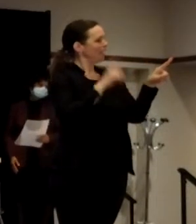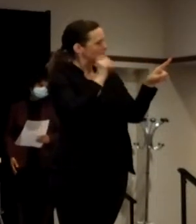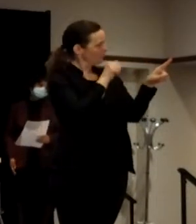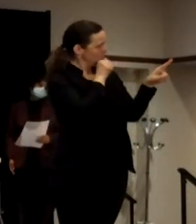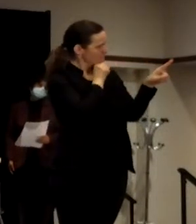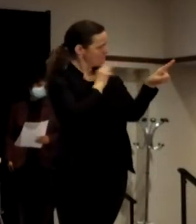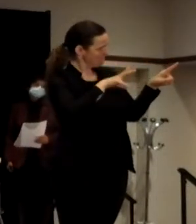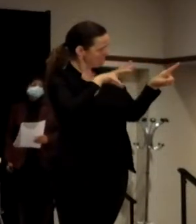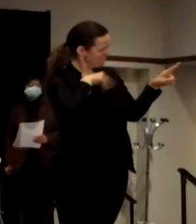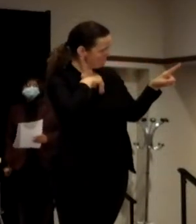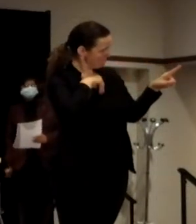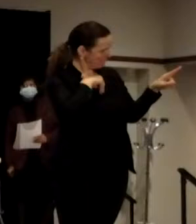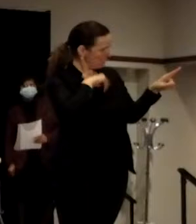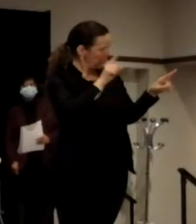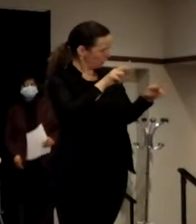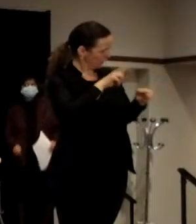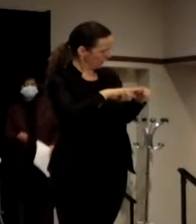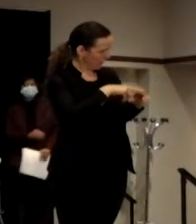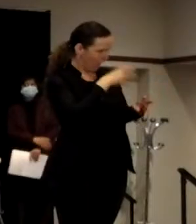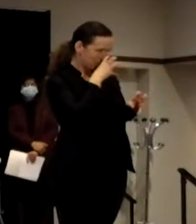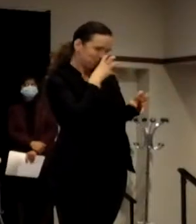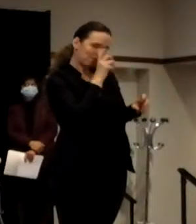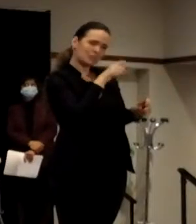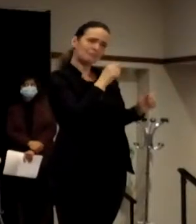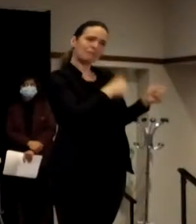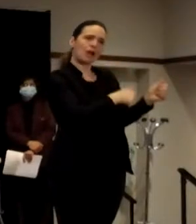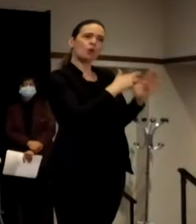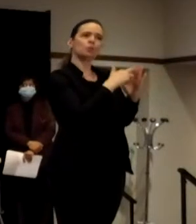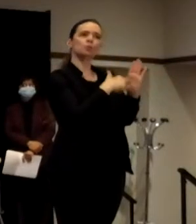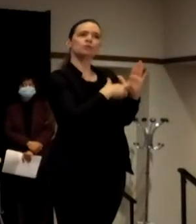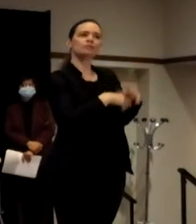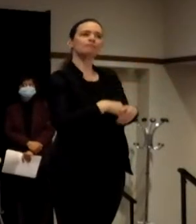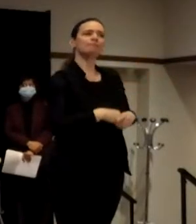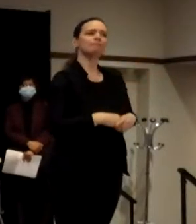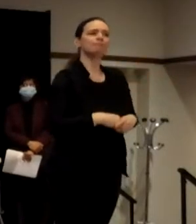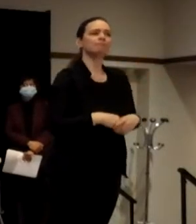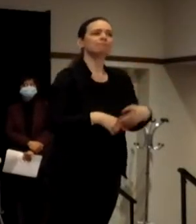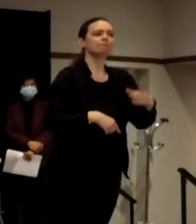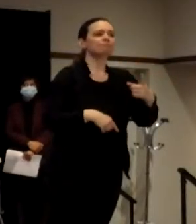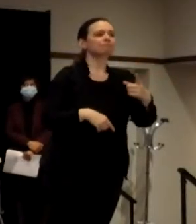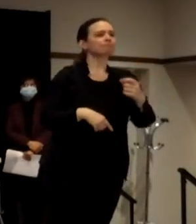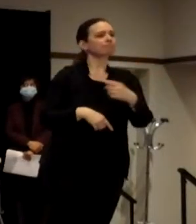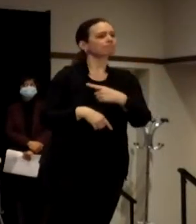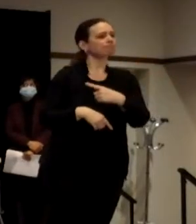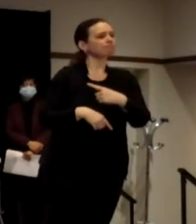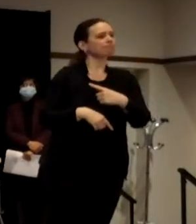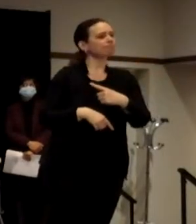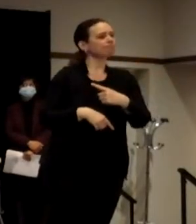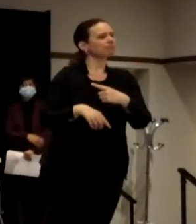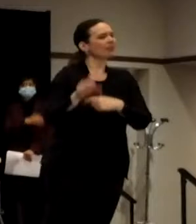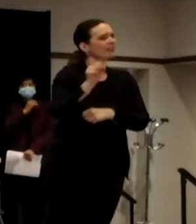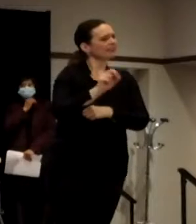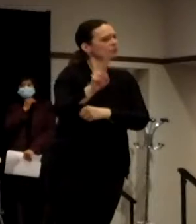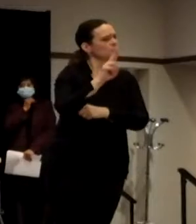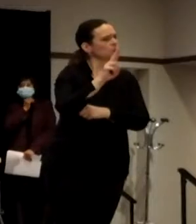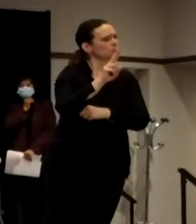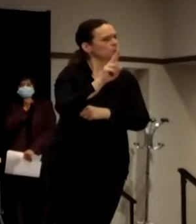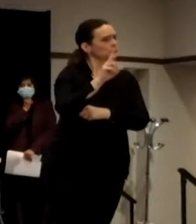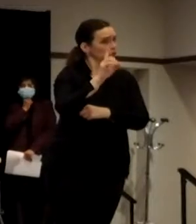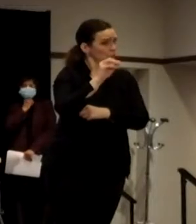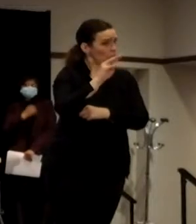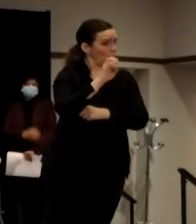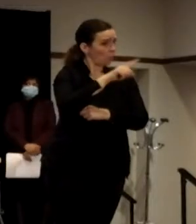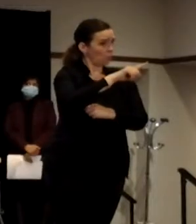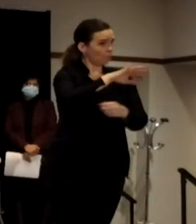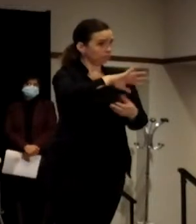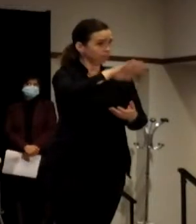In regards to Syracuse University and the dome, what changed from Tuesday? Because it seemed like the state was dissatisfied with the way the university was